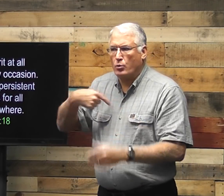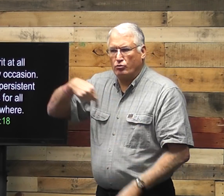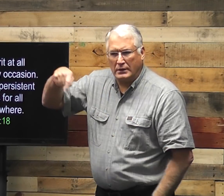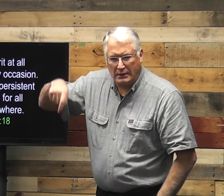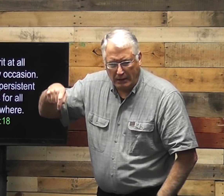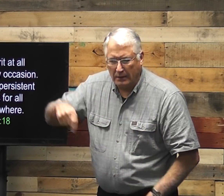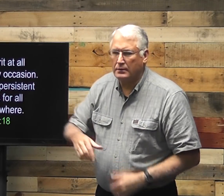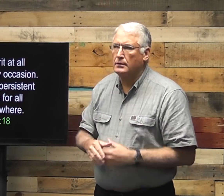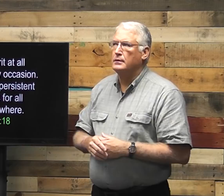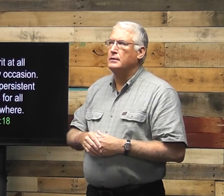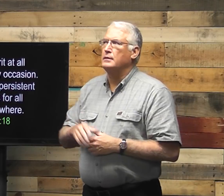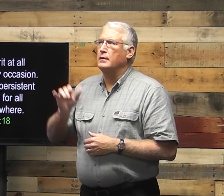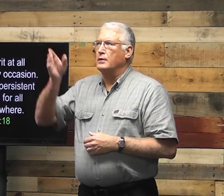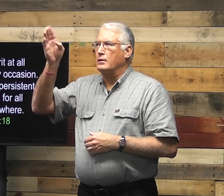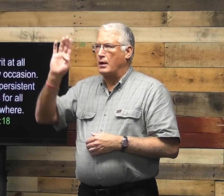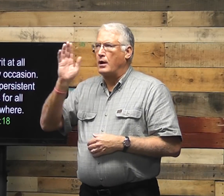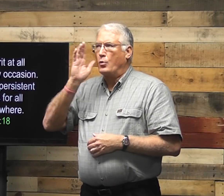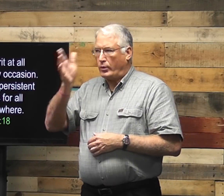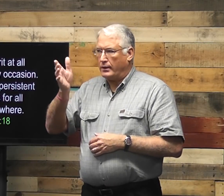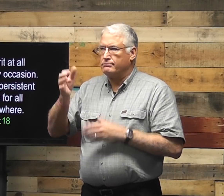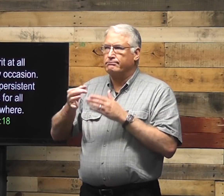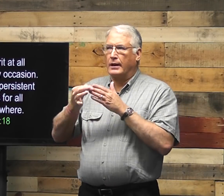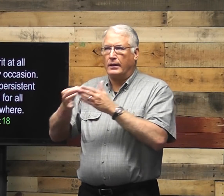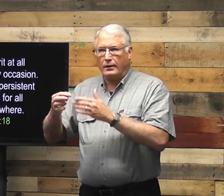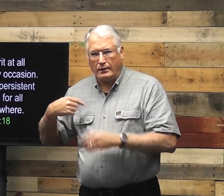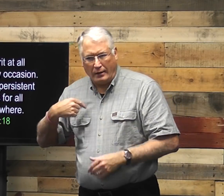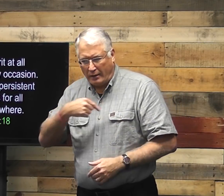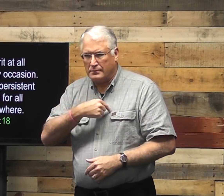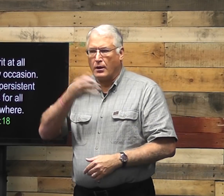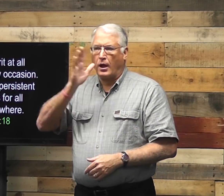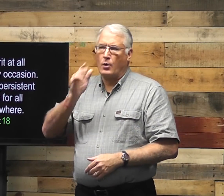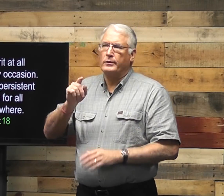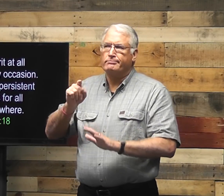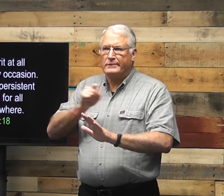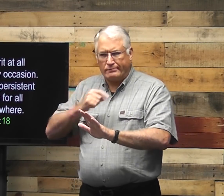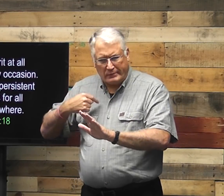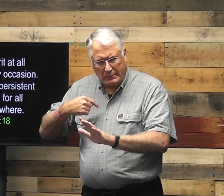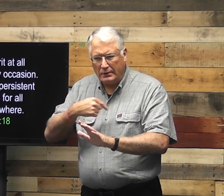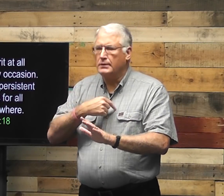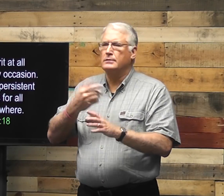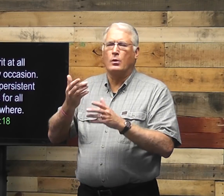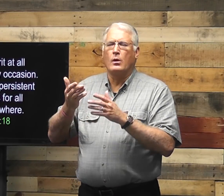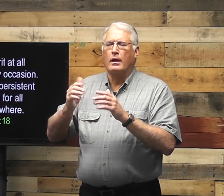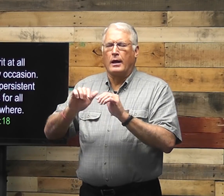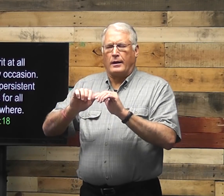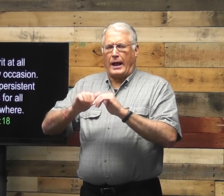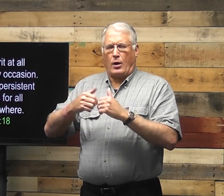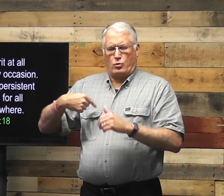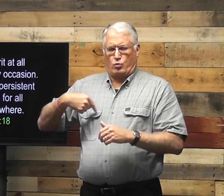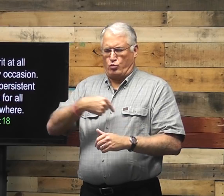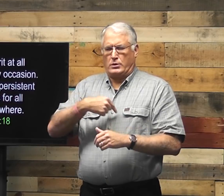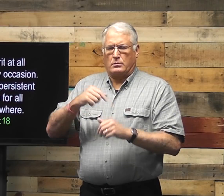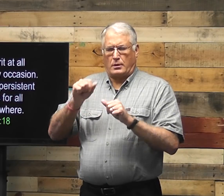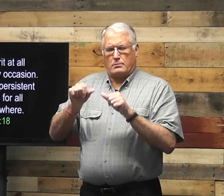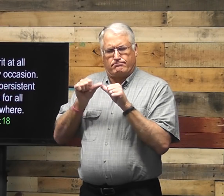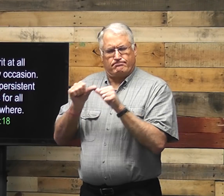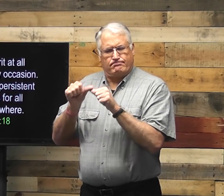that he will provide for us? God will lead us. God will convict us. How do we